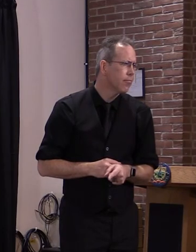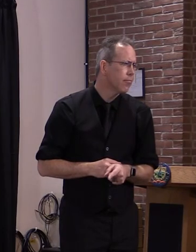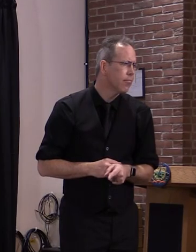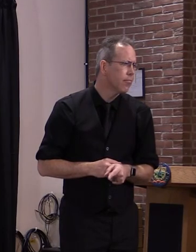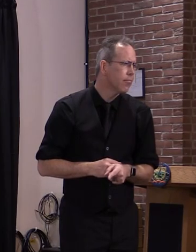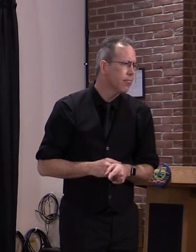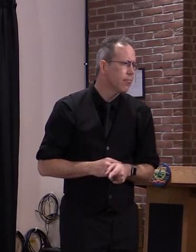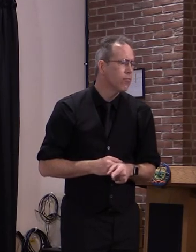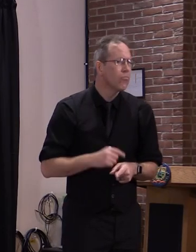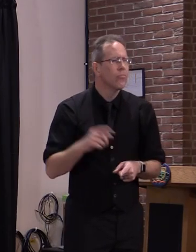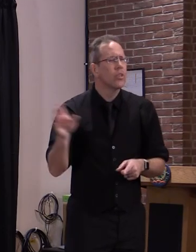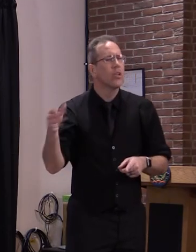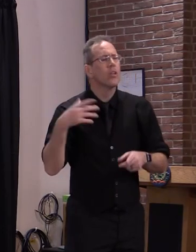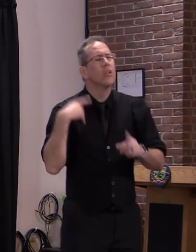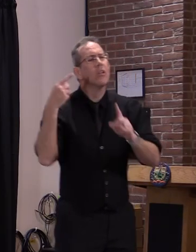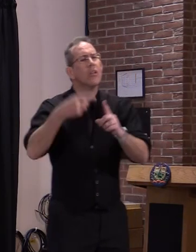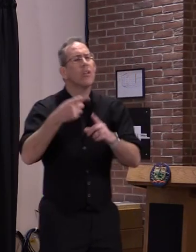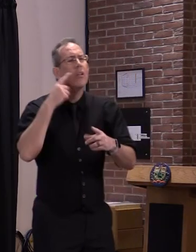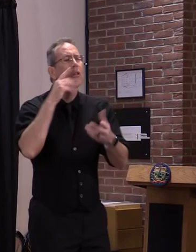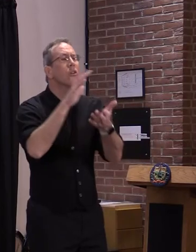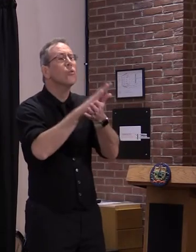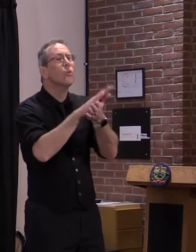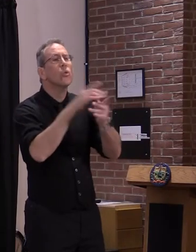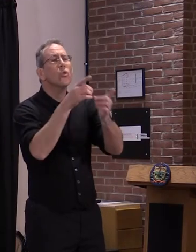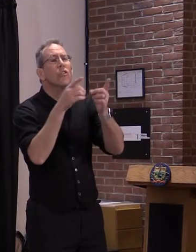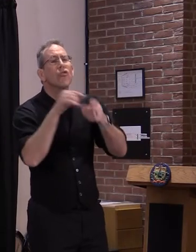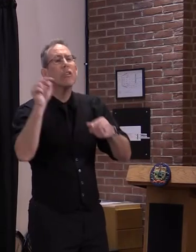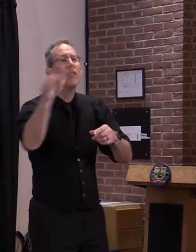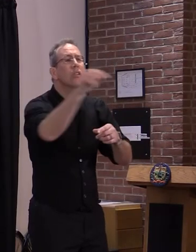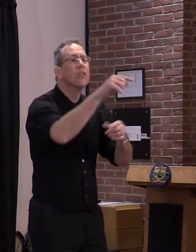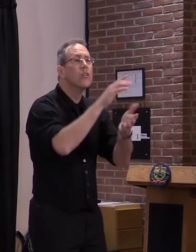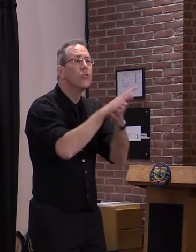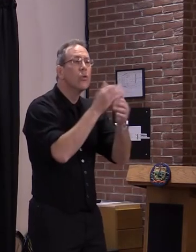know, are we still in the shadow of